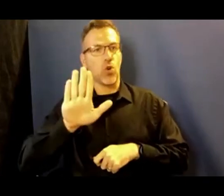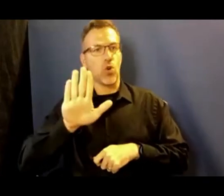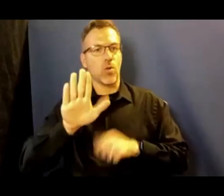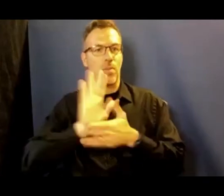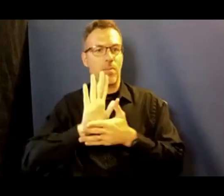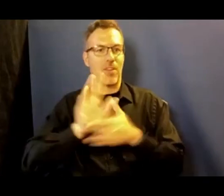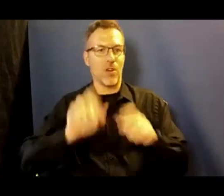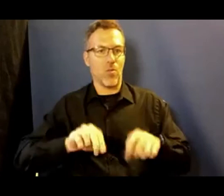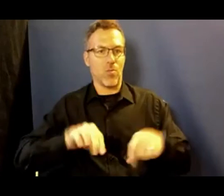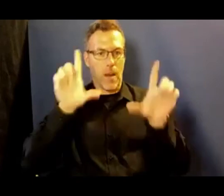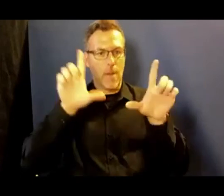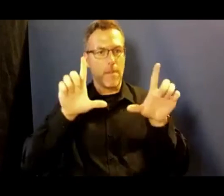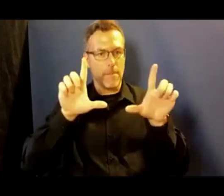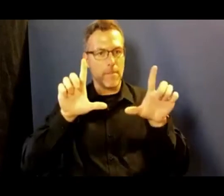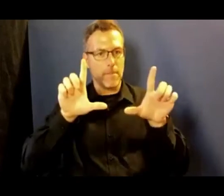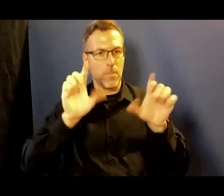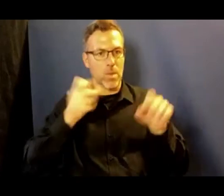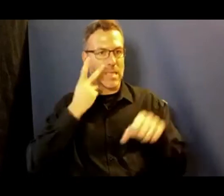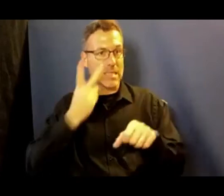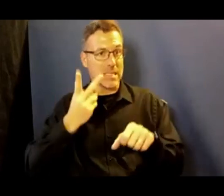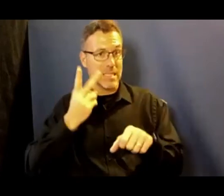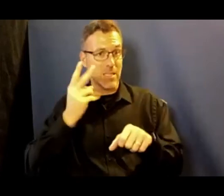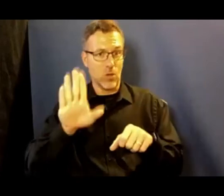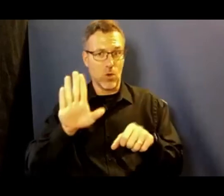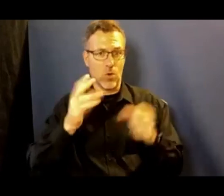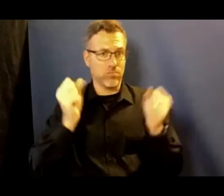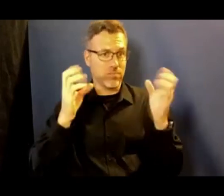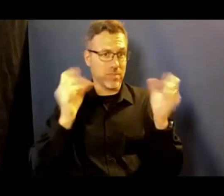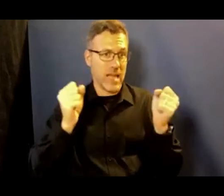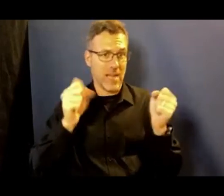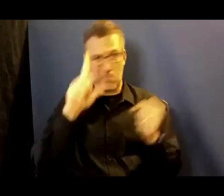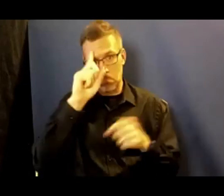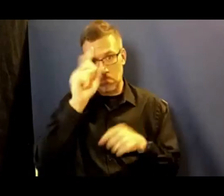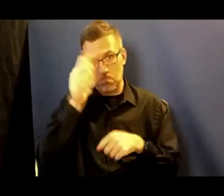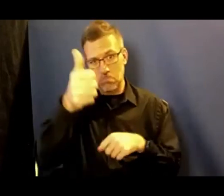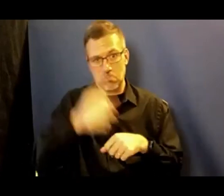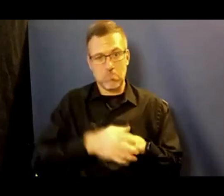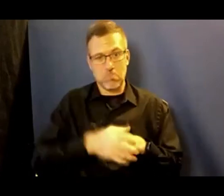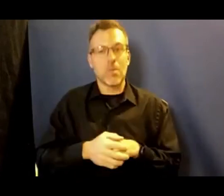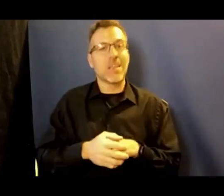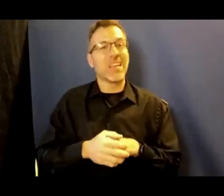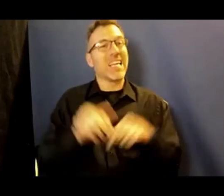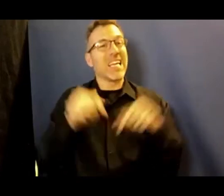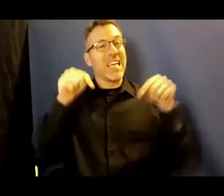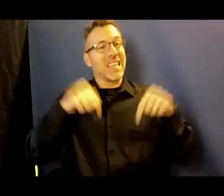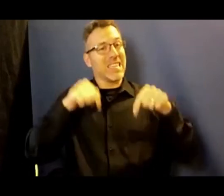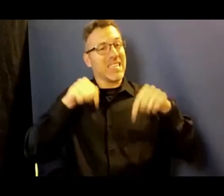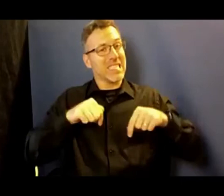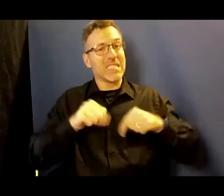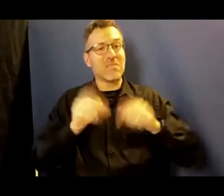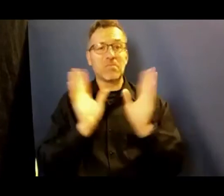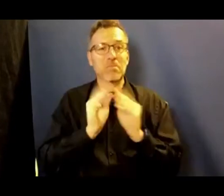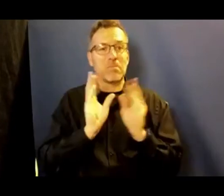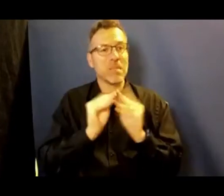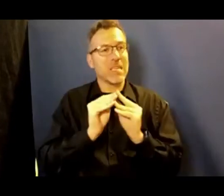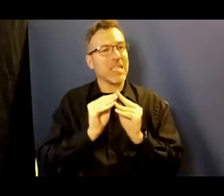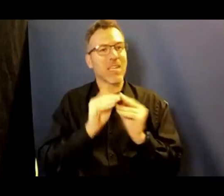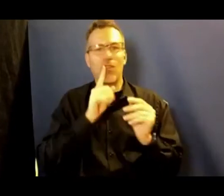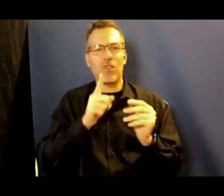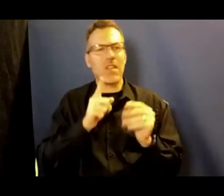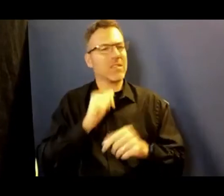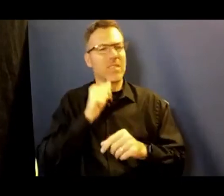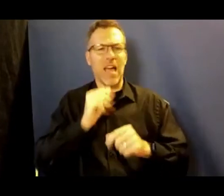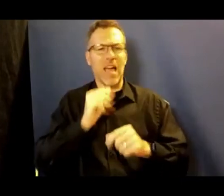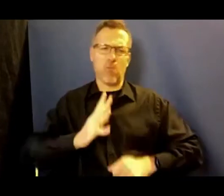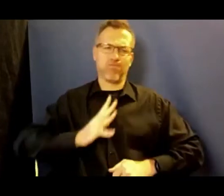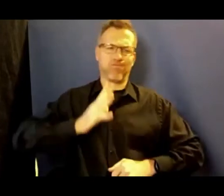for everybody and get a response. So I hope you will not be shy tonight. This is a very informal gathering.